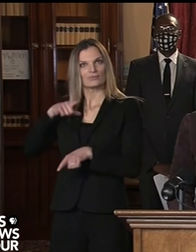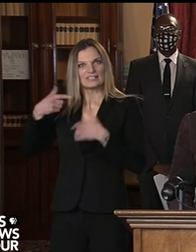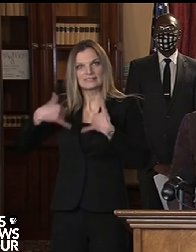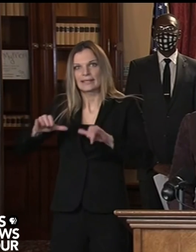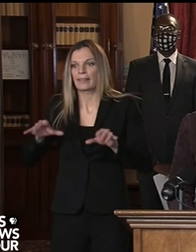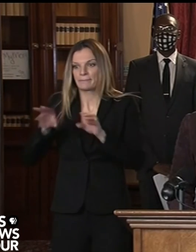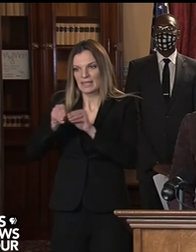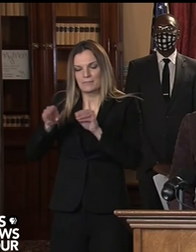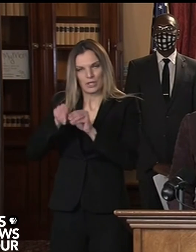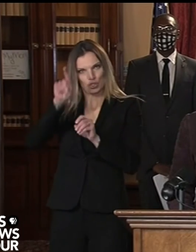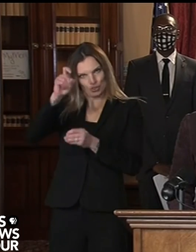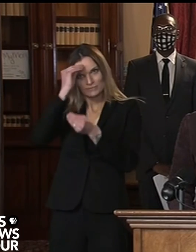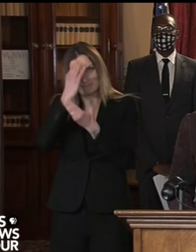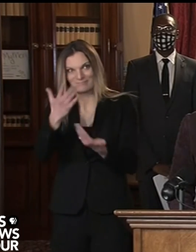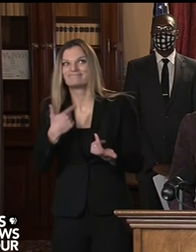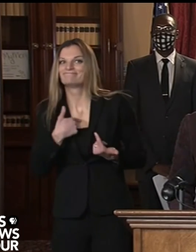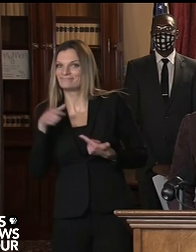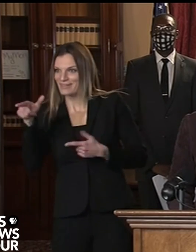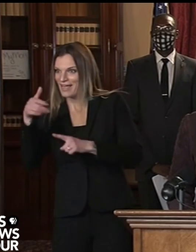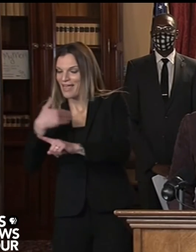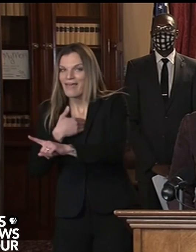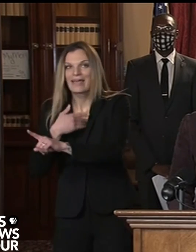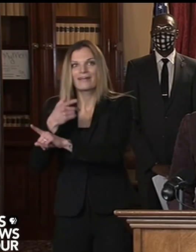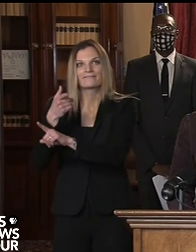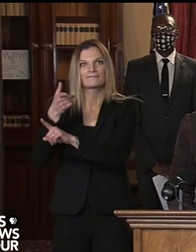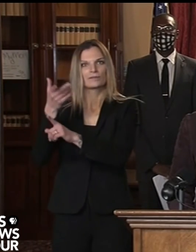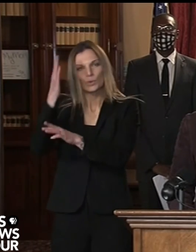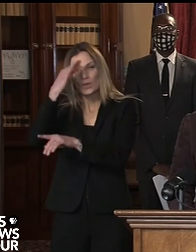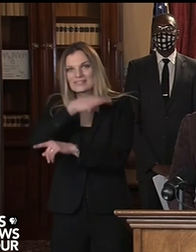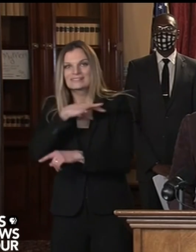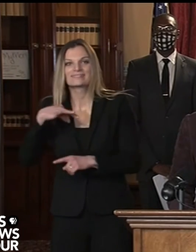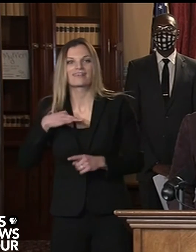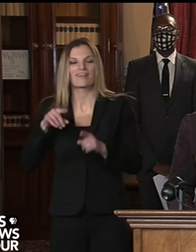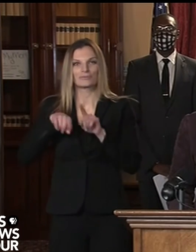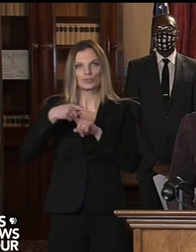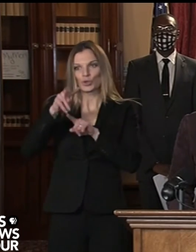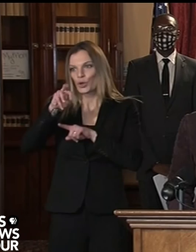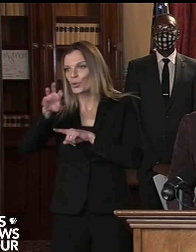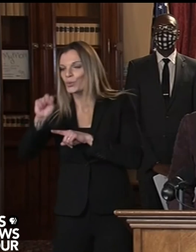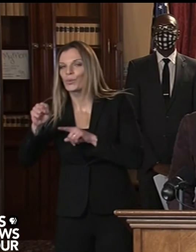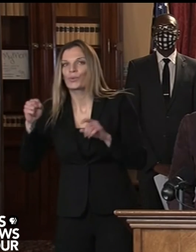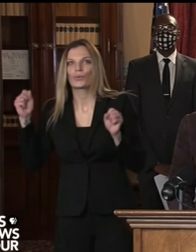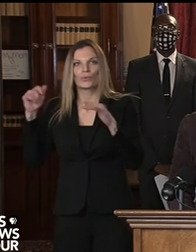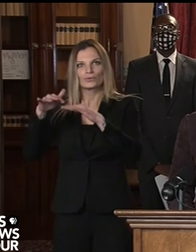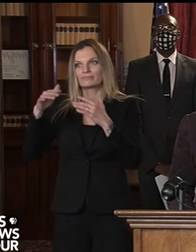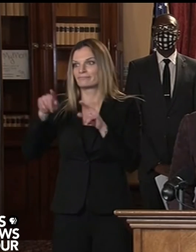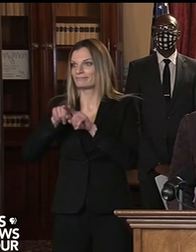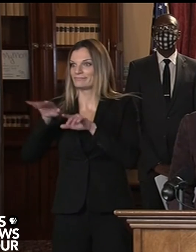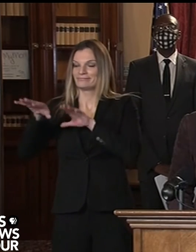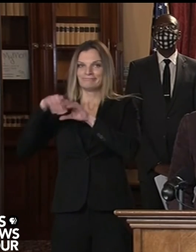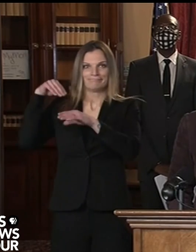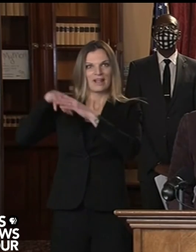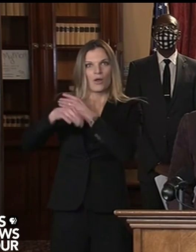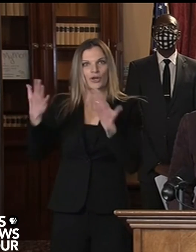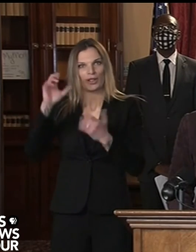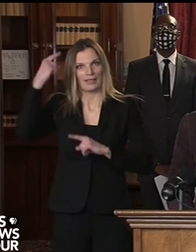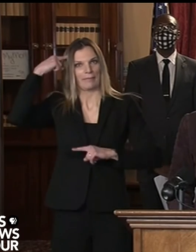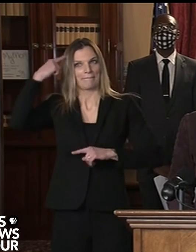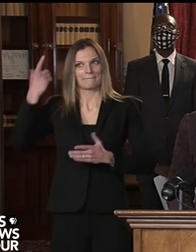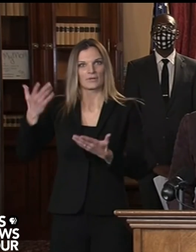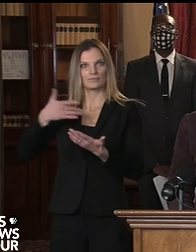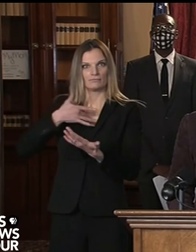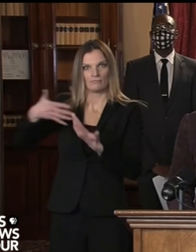has a variety of staff people as well as press people as well as the general public who are in and out of this building. And